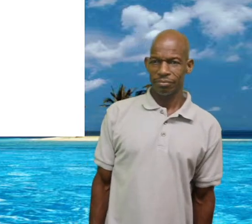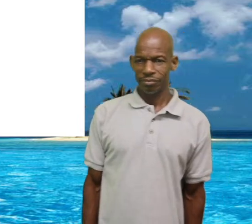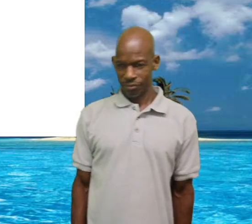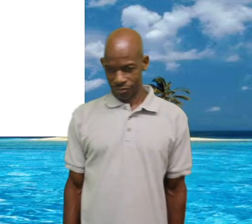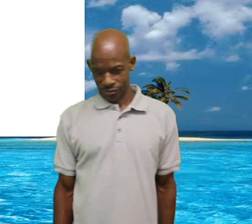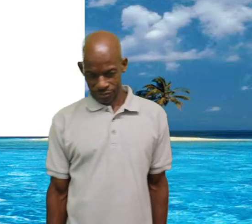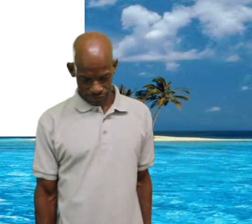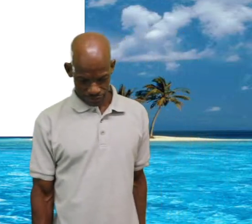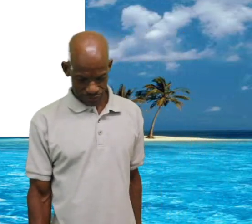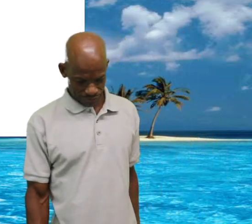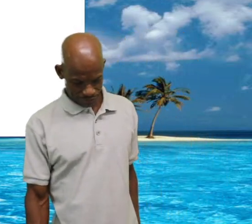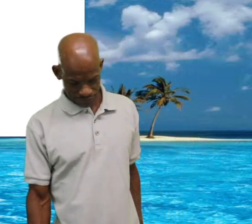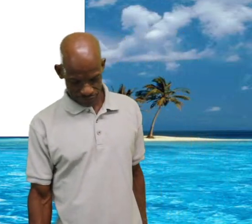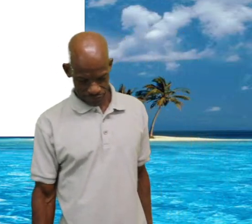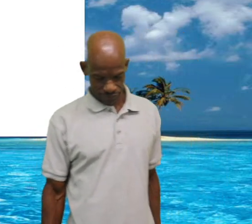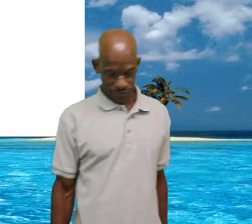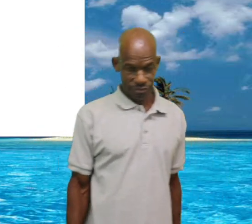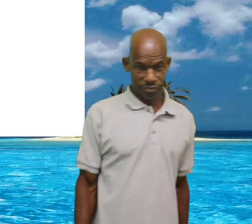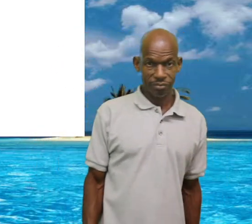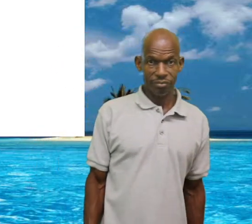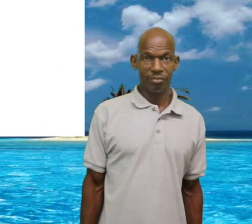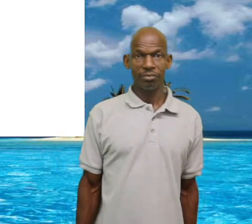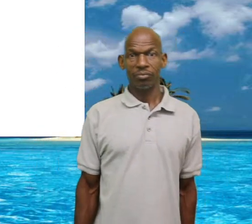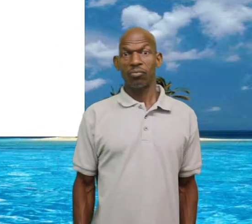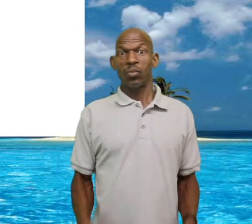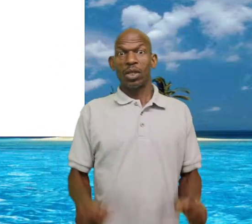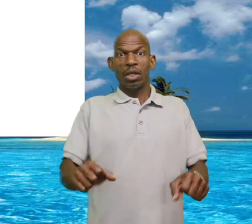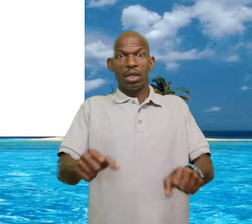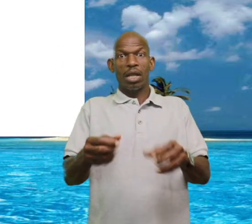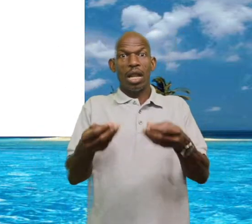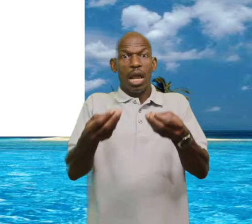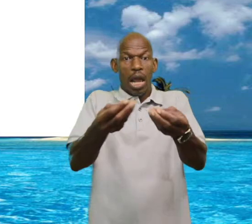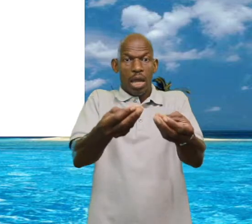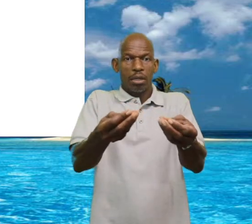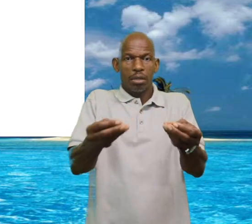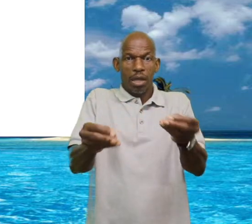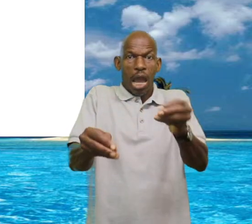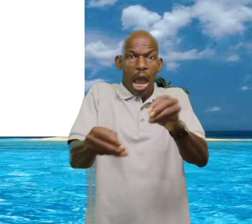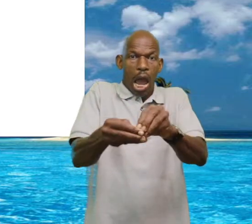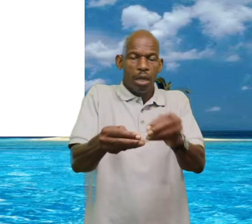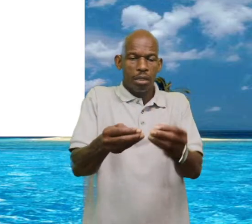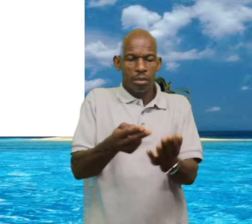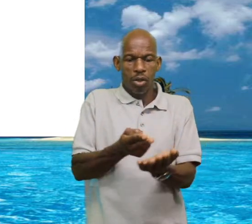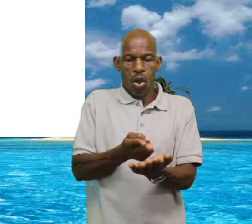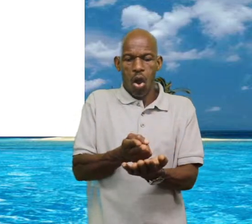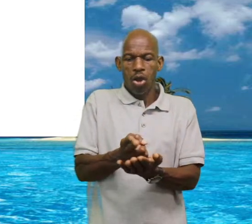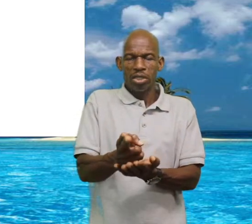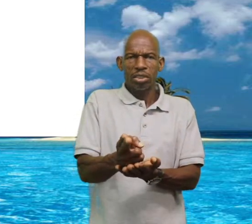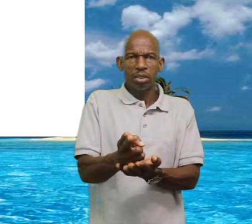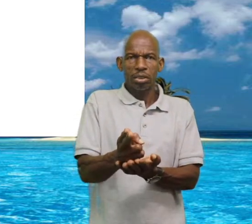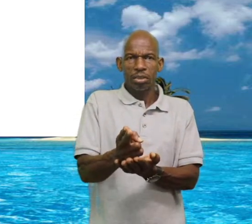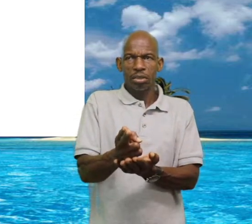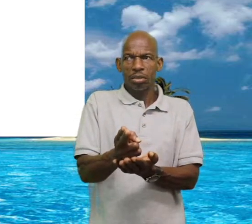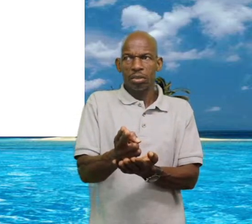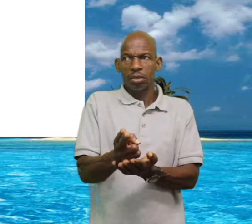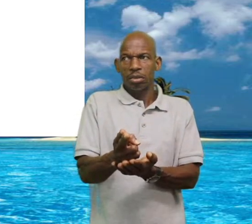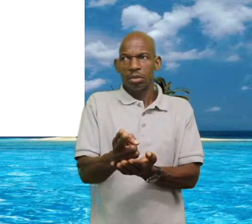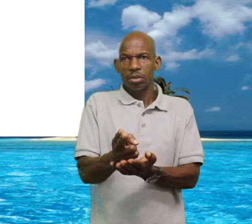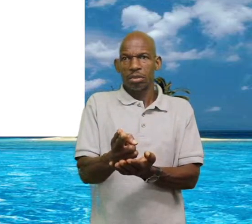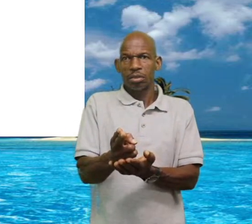and we can say that this man is honest, and we know the sign for honest, but we don't know how this word